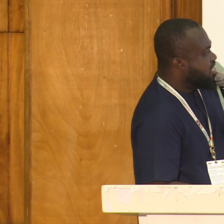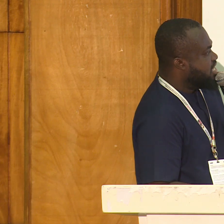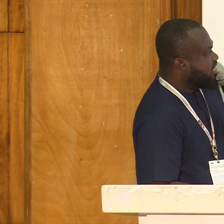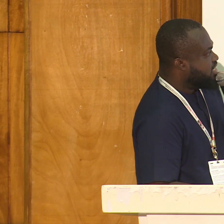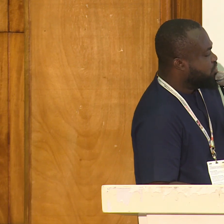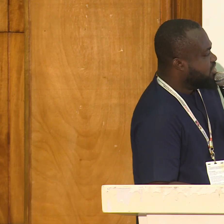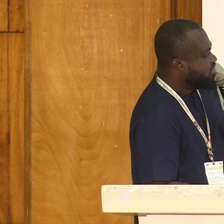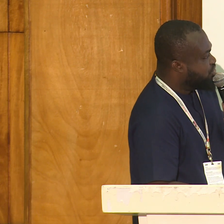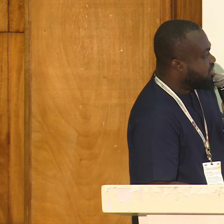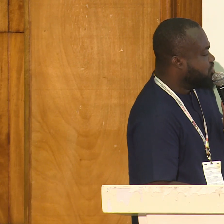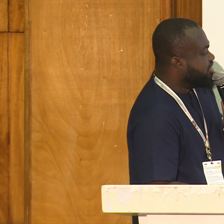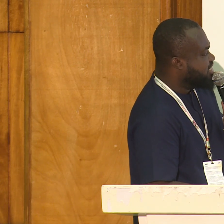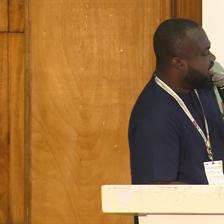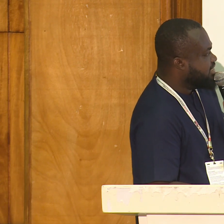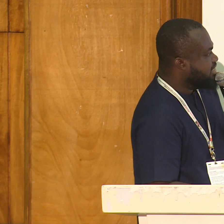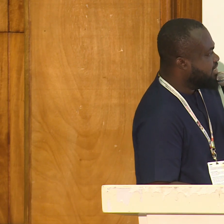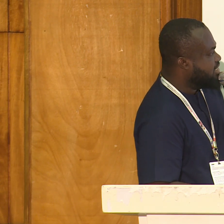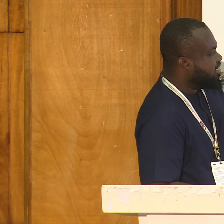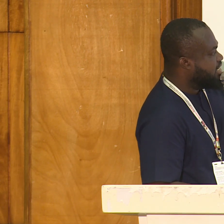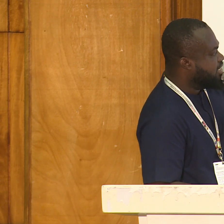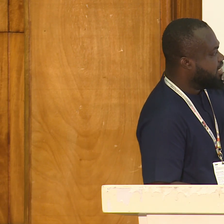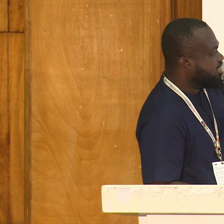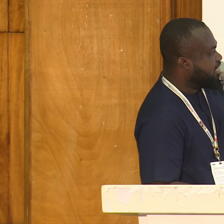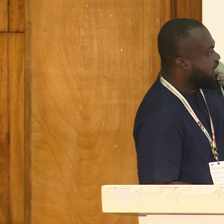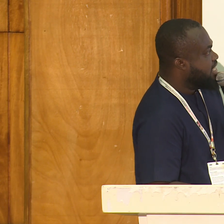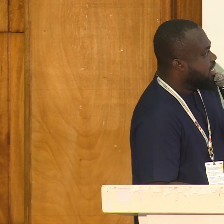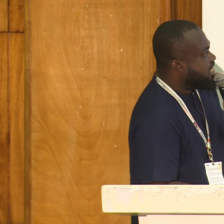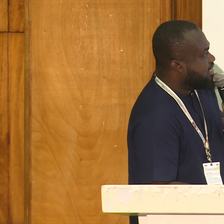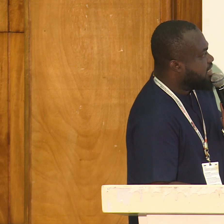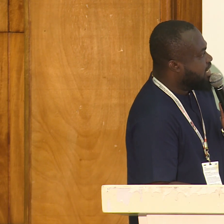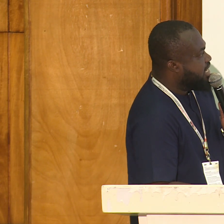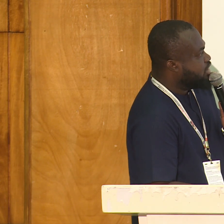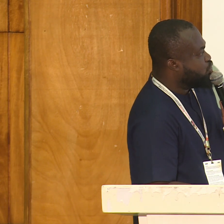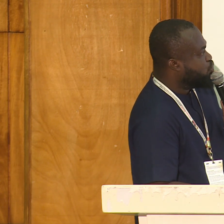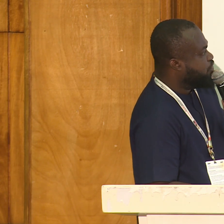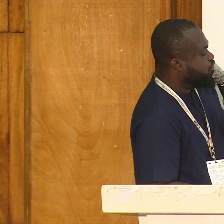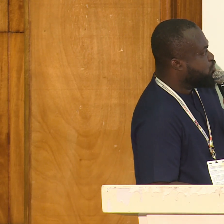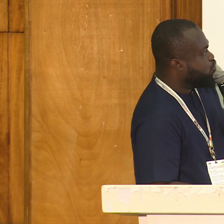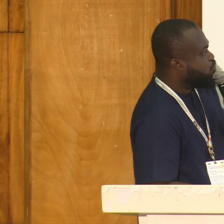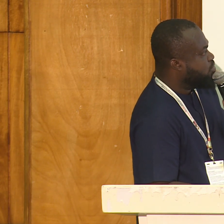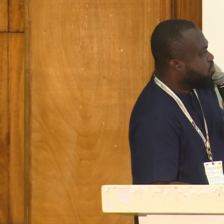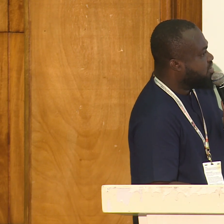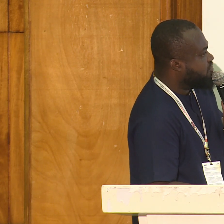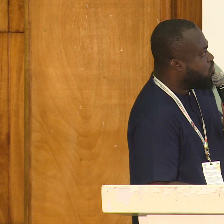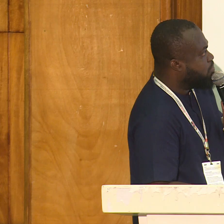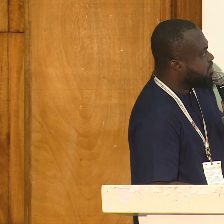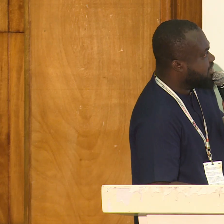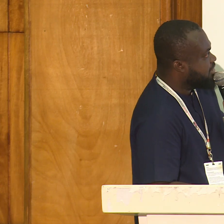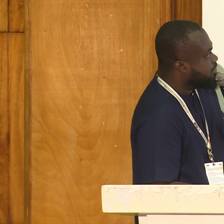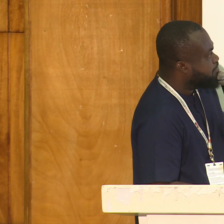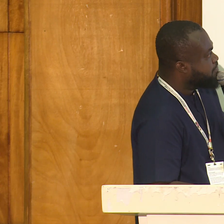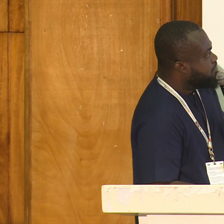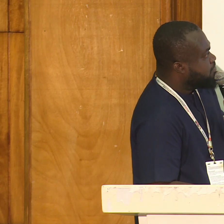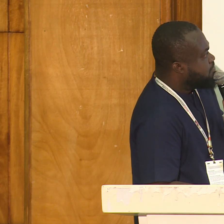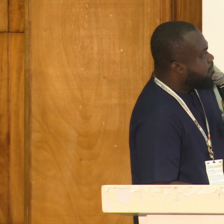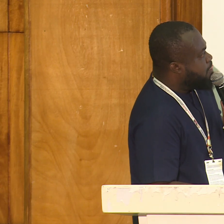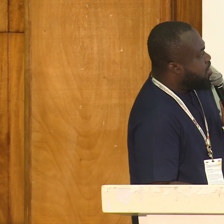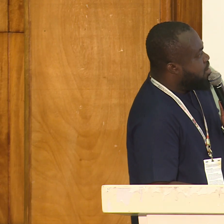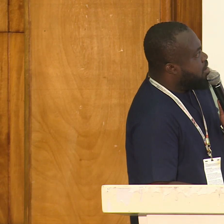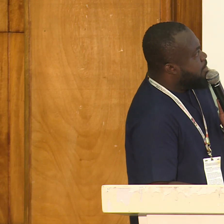2015. And the 2020-2019 data, that declined to 52.4%.